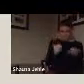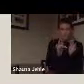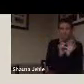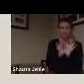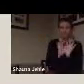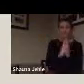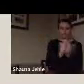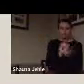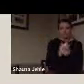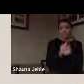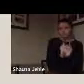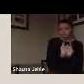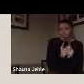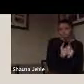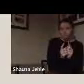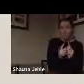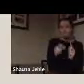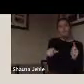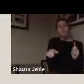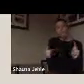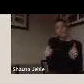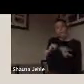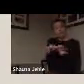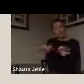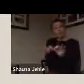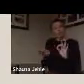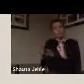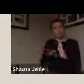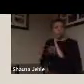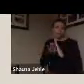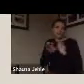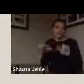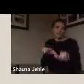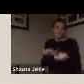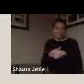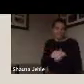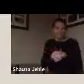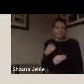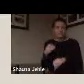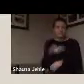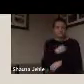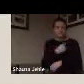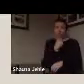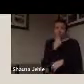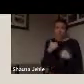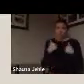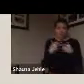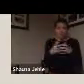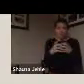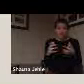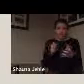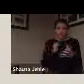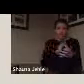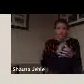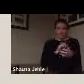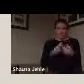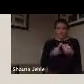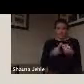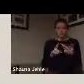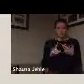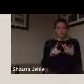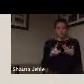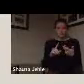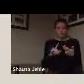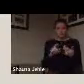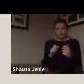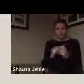but also other language development activities. We just haven't had a lot of staff that to be able to put into some